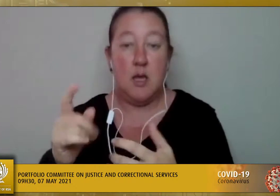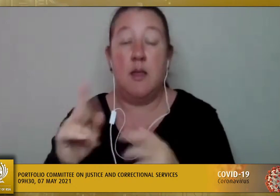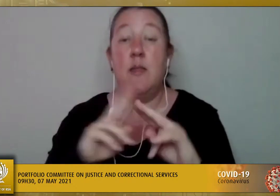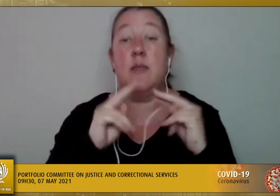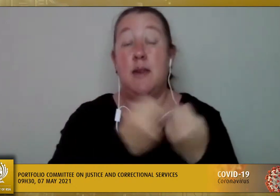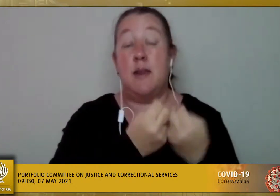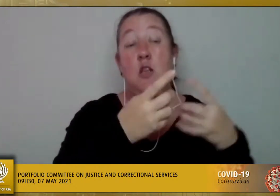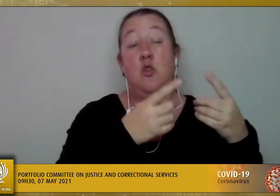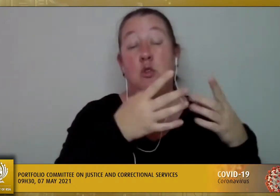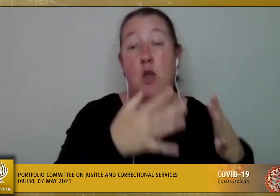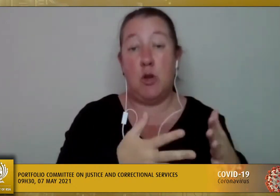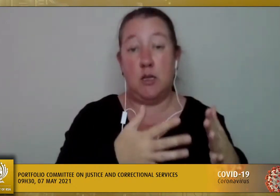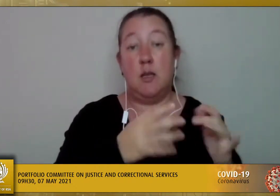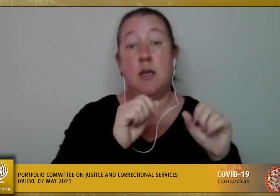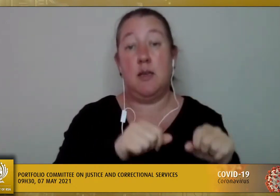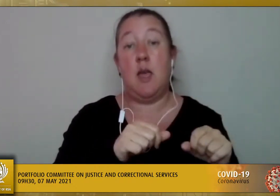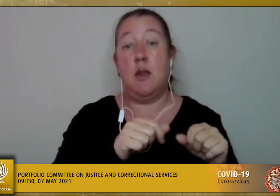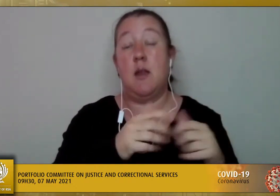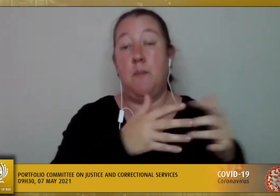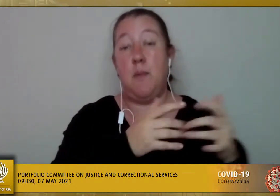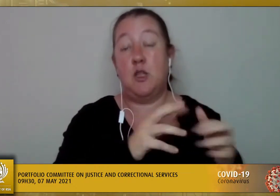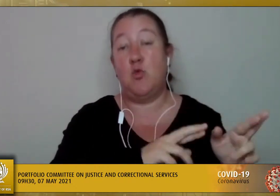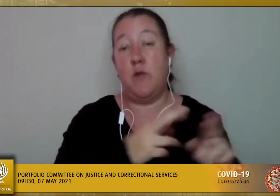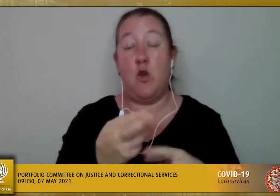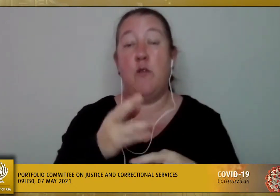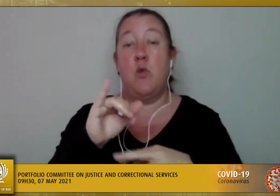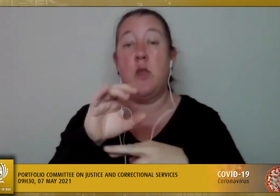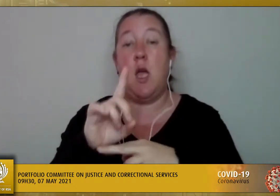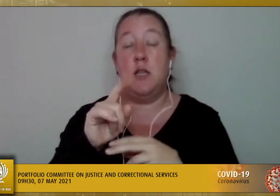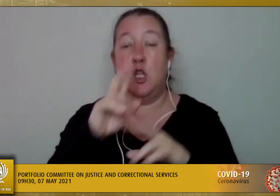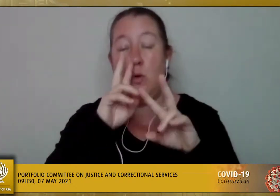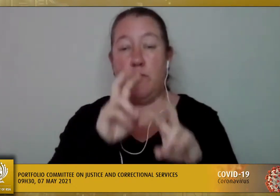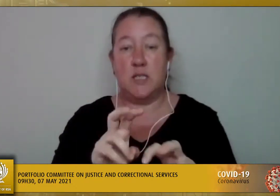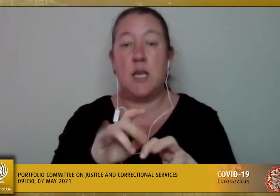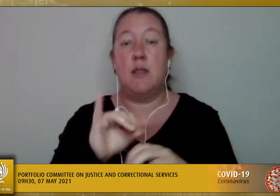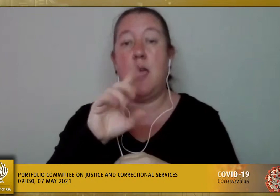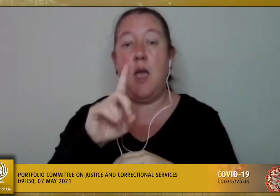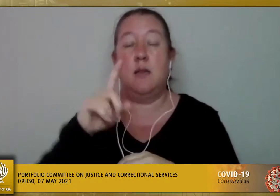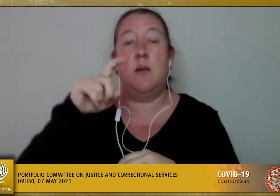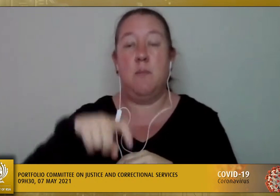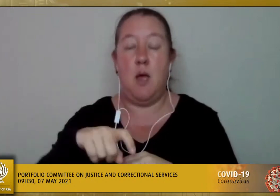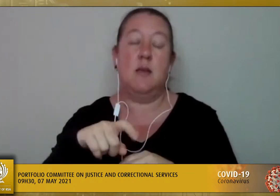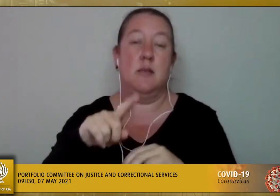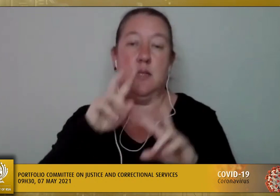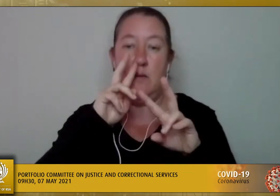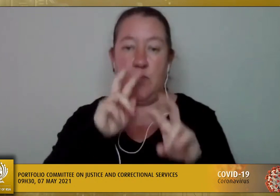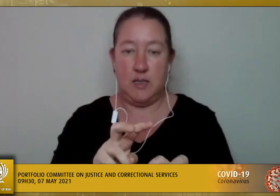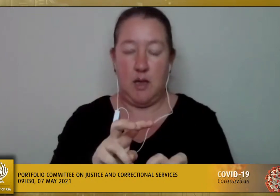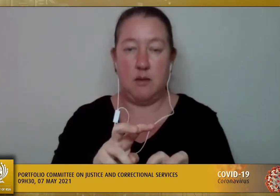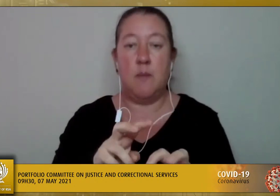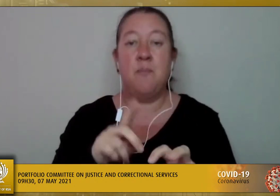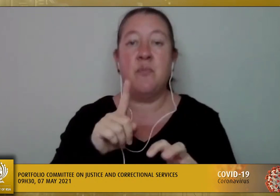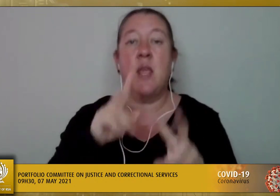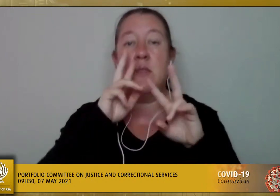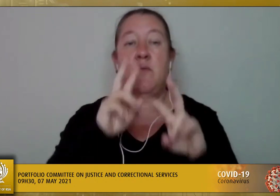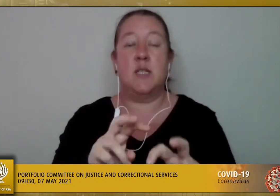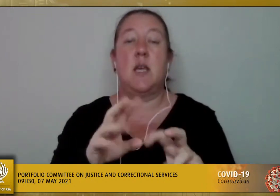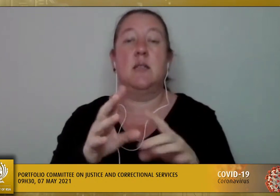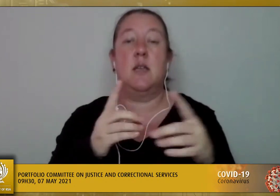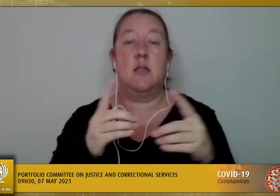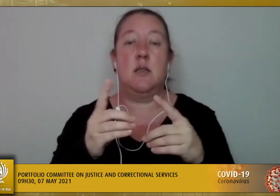refer I'm active for the IDT investigate and the ID master and investigate and the investigating